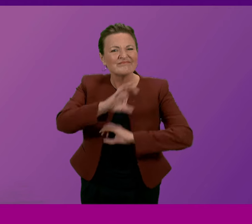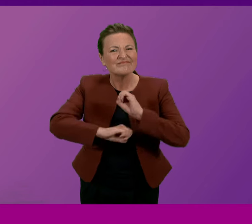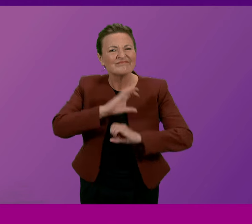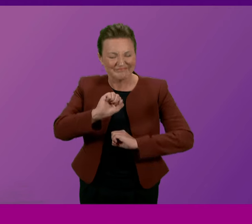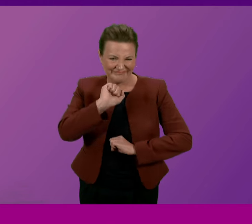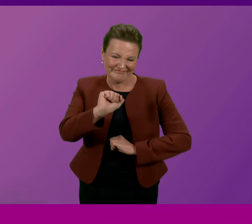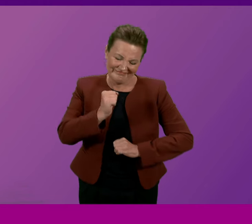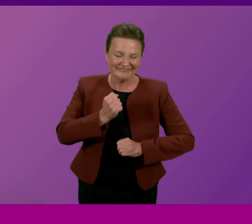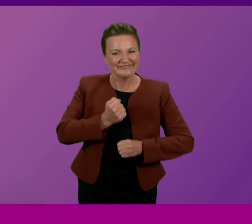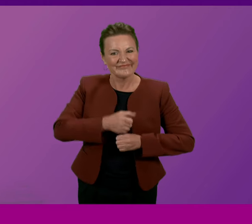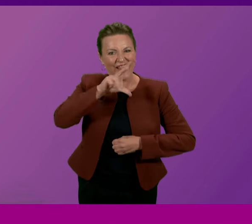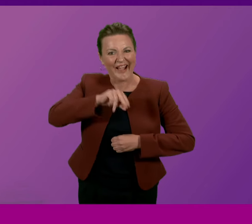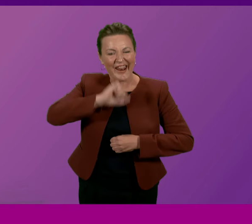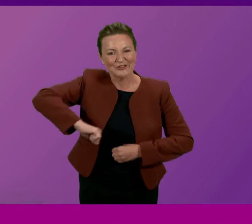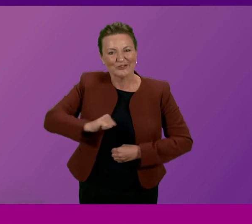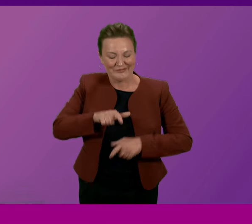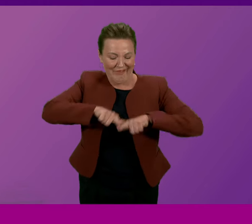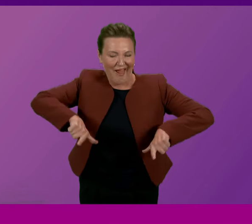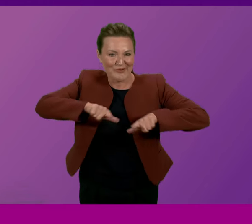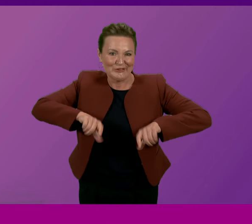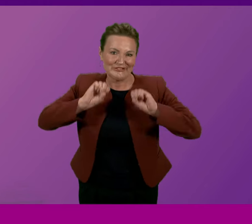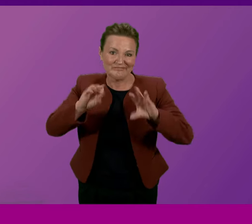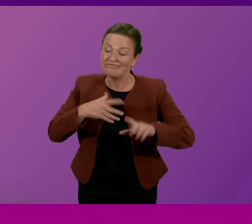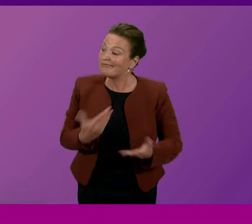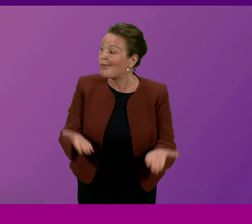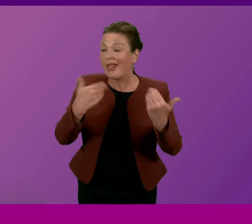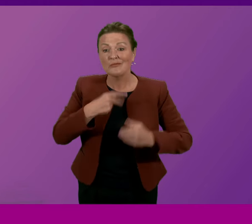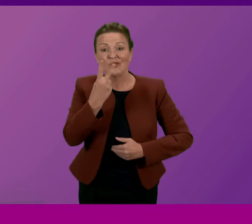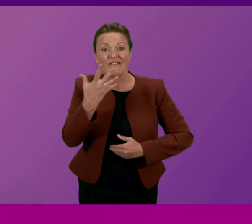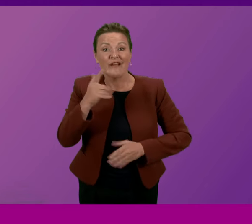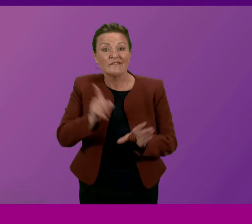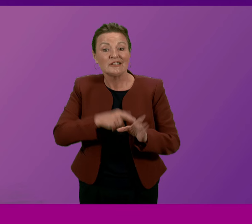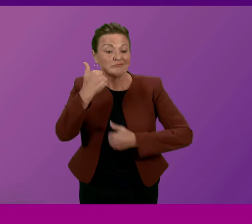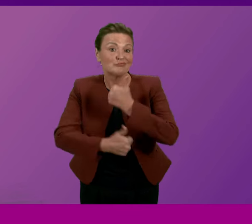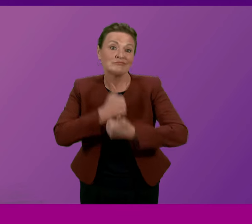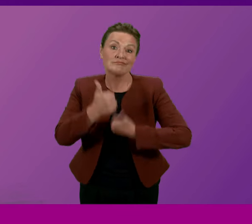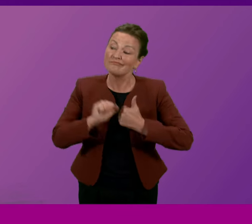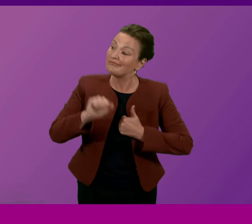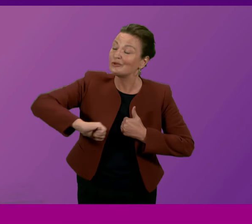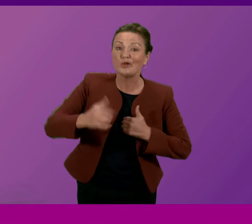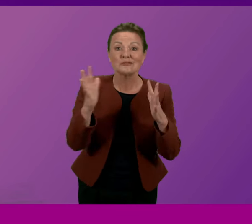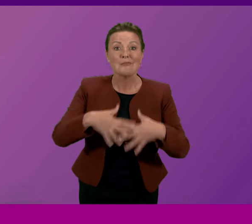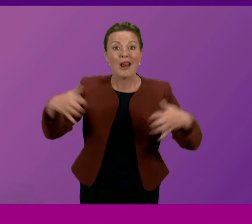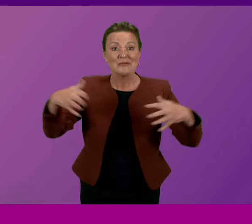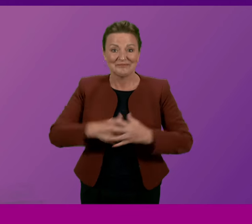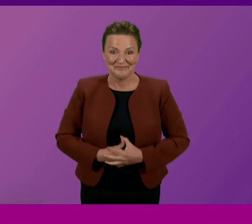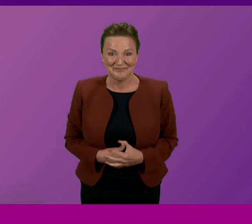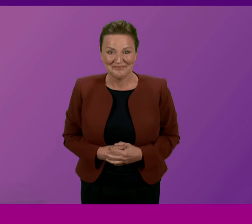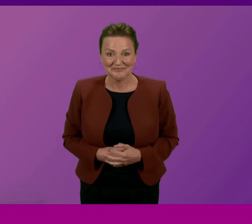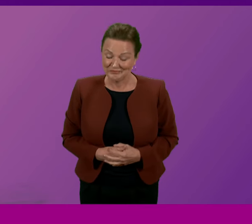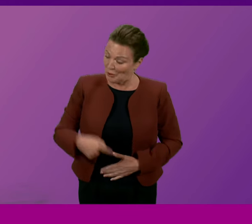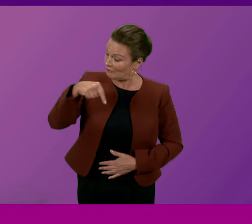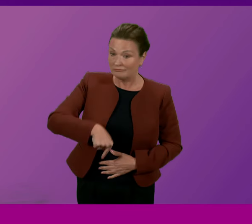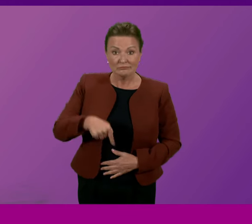bliana, faraval parlamash nahalaba, ar pishach ehorst, ar baha genu. Today, we